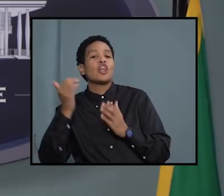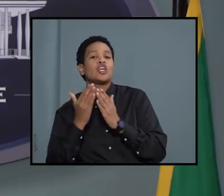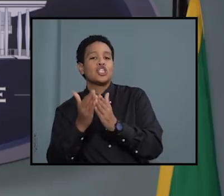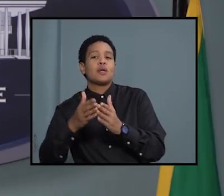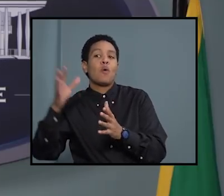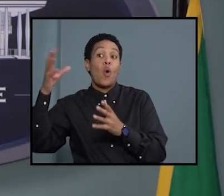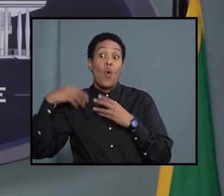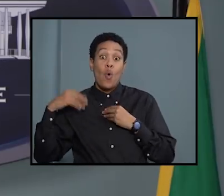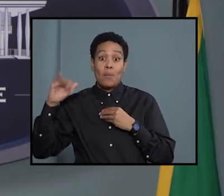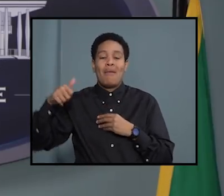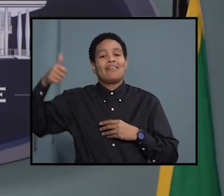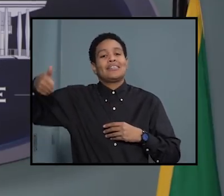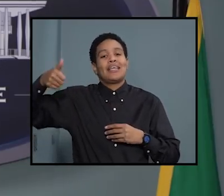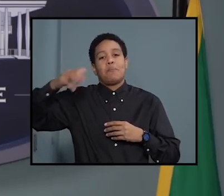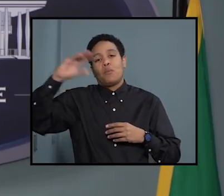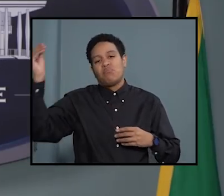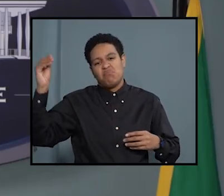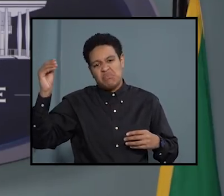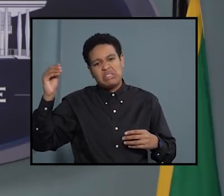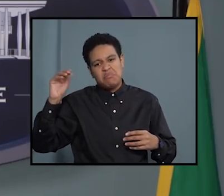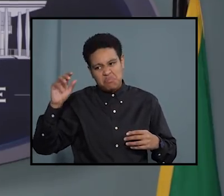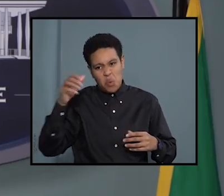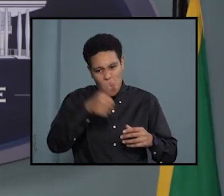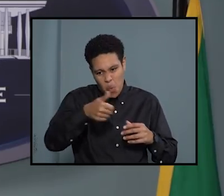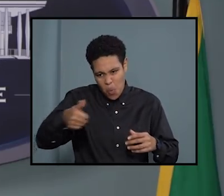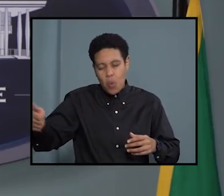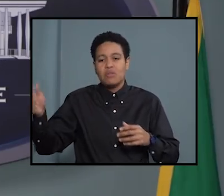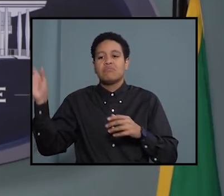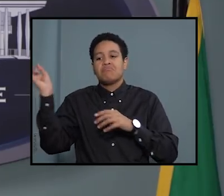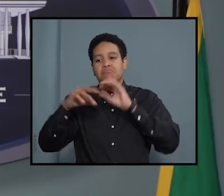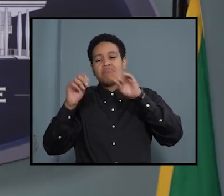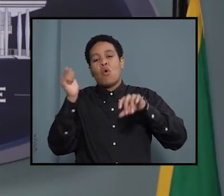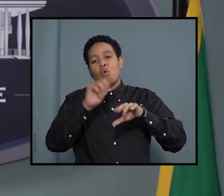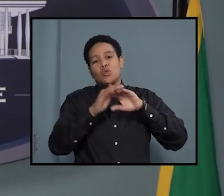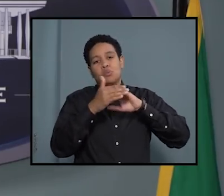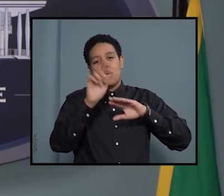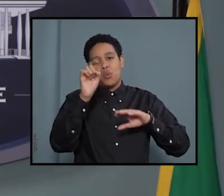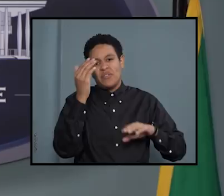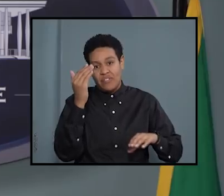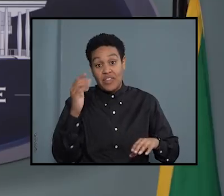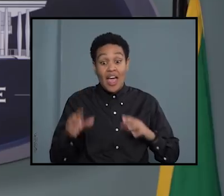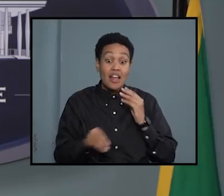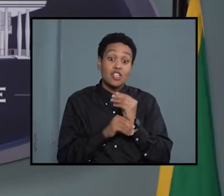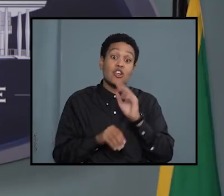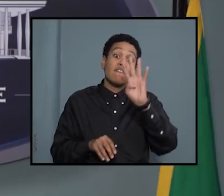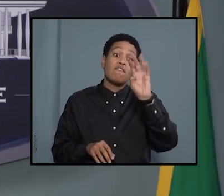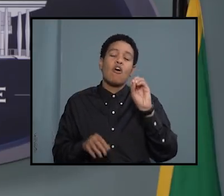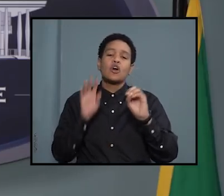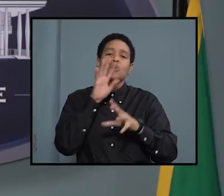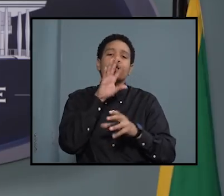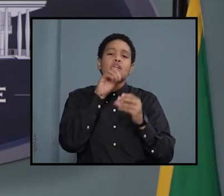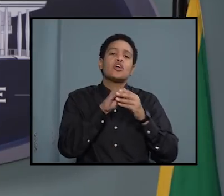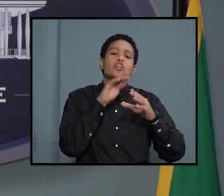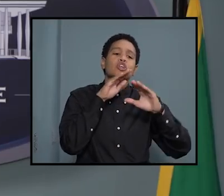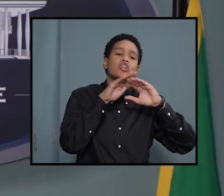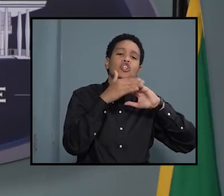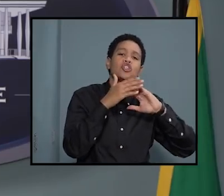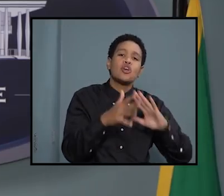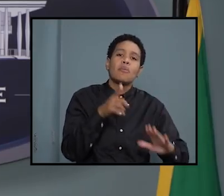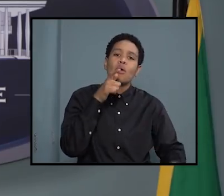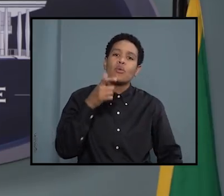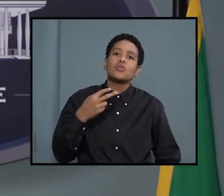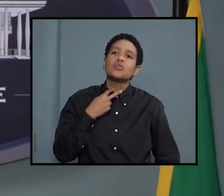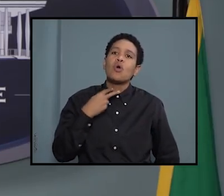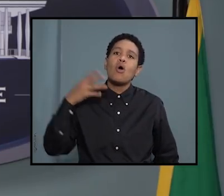by the same cruise line. The additional 40 will be comprised of Jamaicans stranded